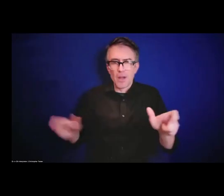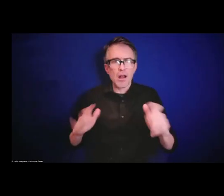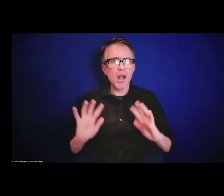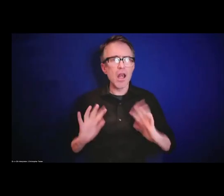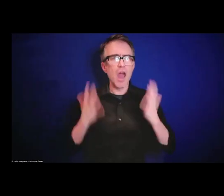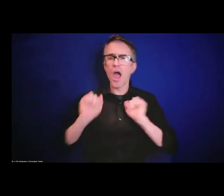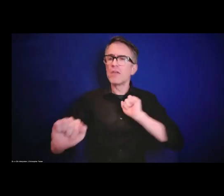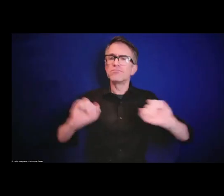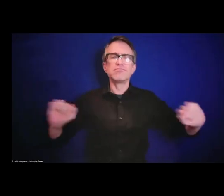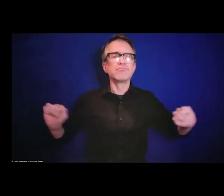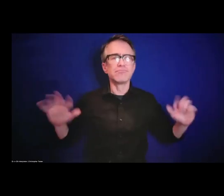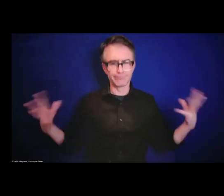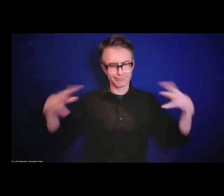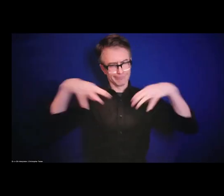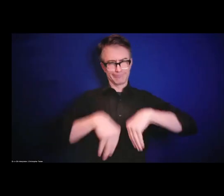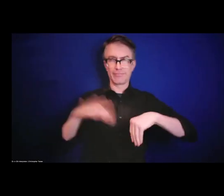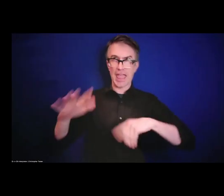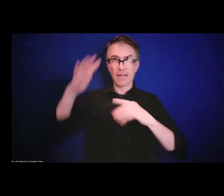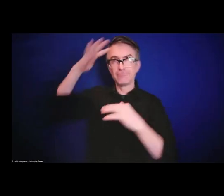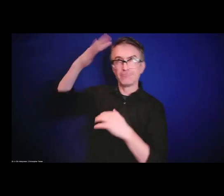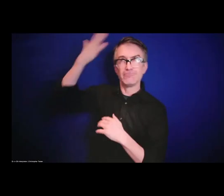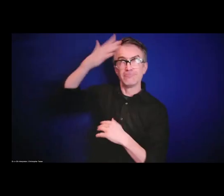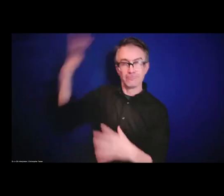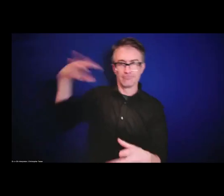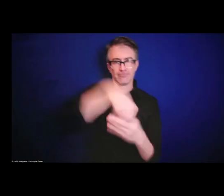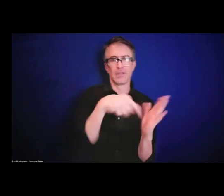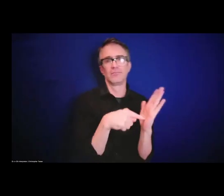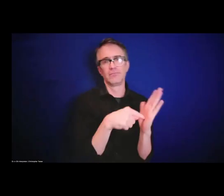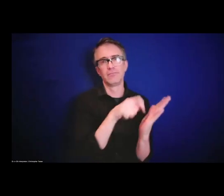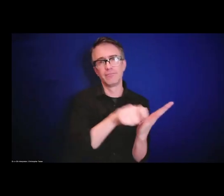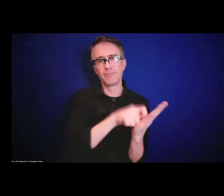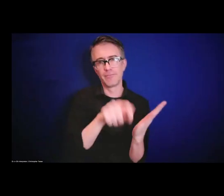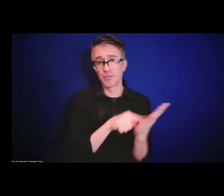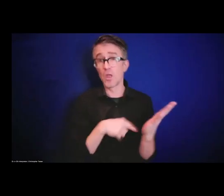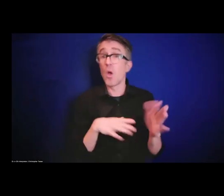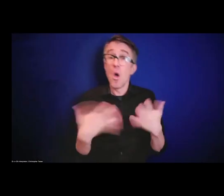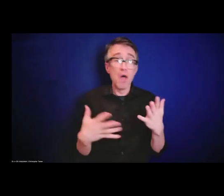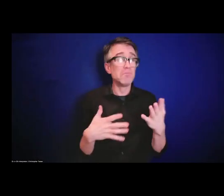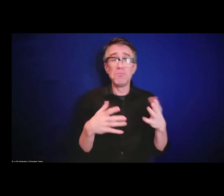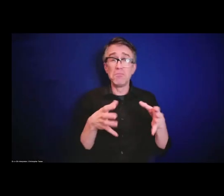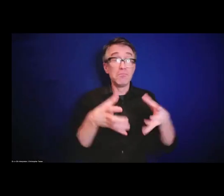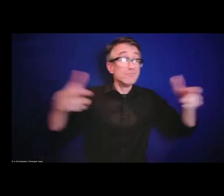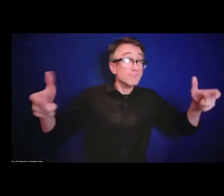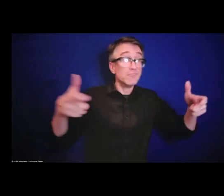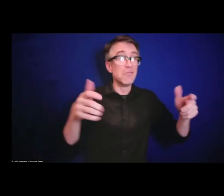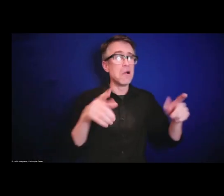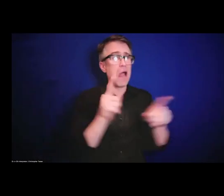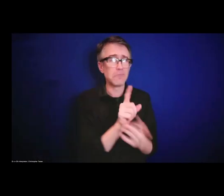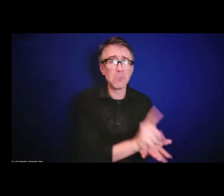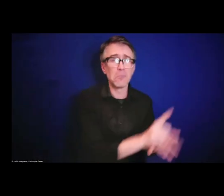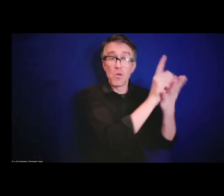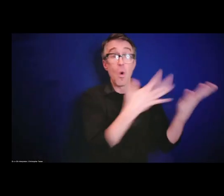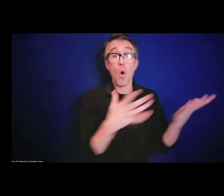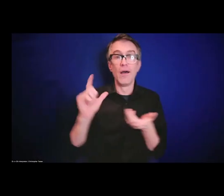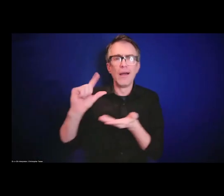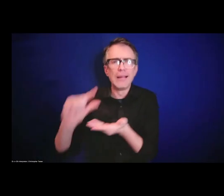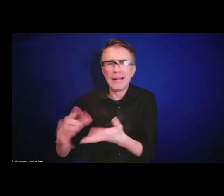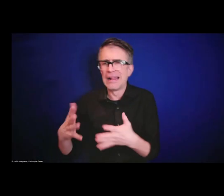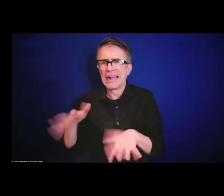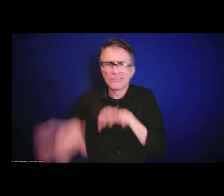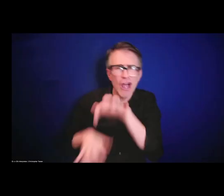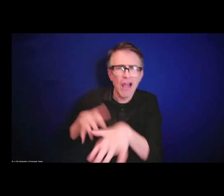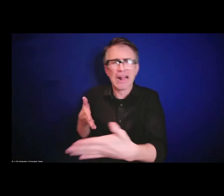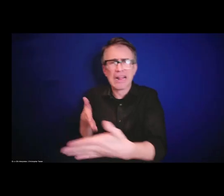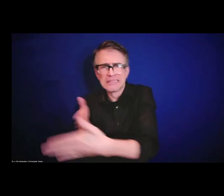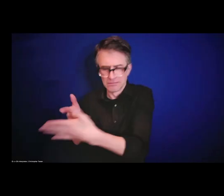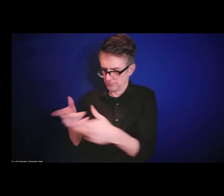include case studies, which I think are really the beauty of this guidance. They're at the last section that you can see in the Google Doc